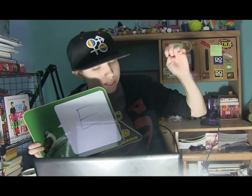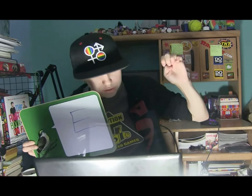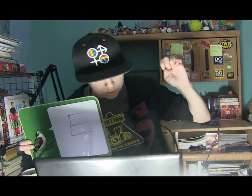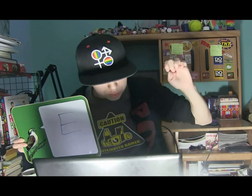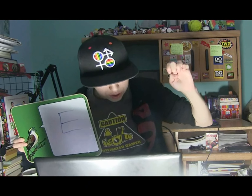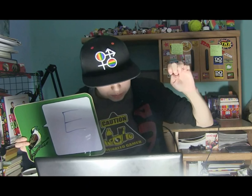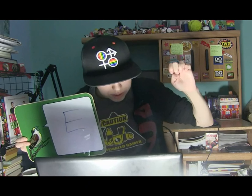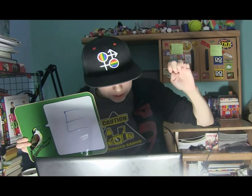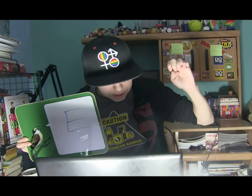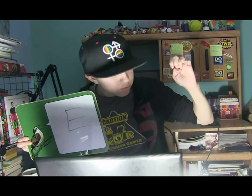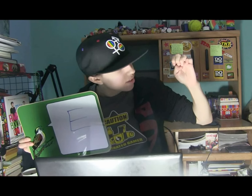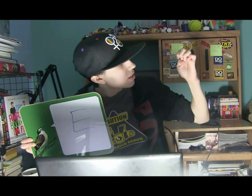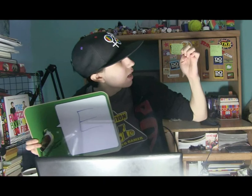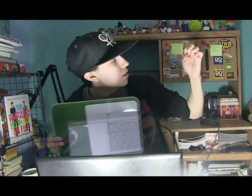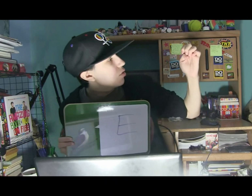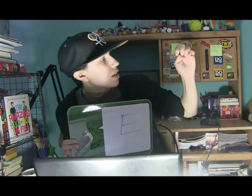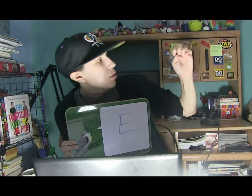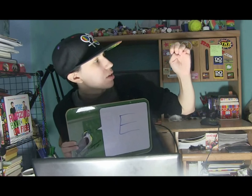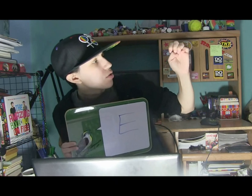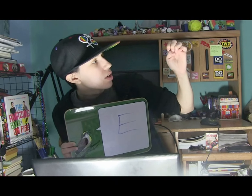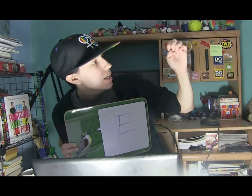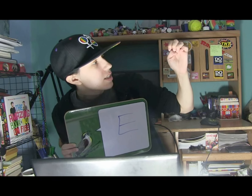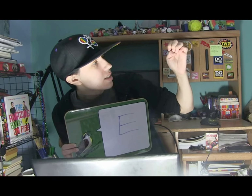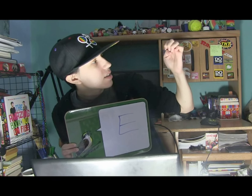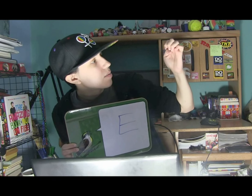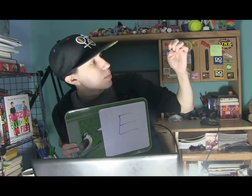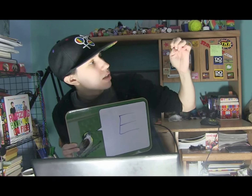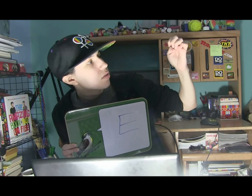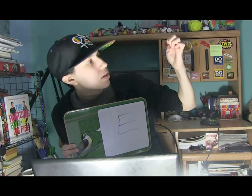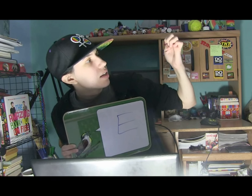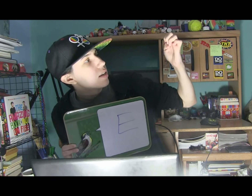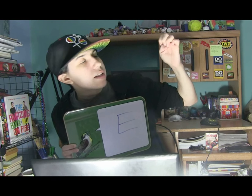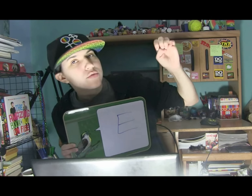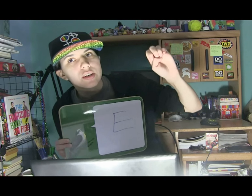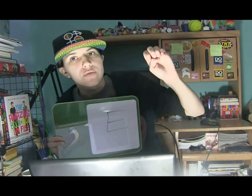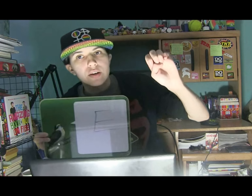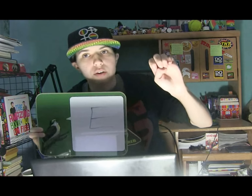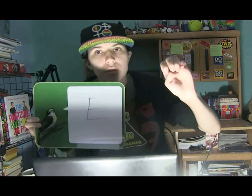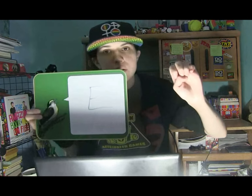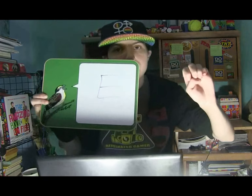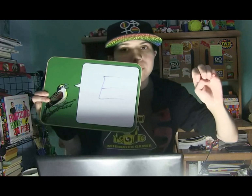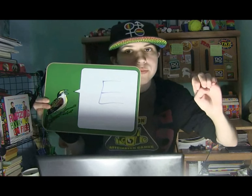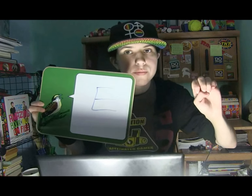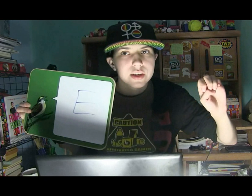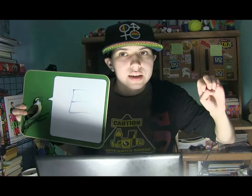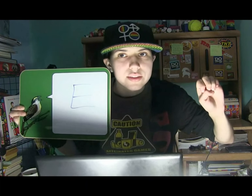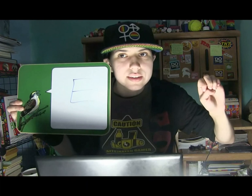your thumb is resting underneath your index, middle, and ring finger. This is